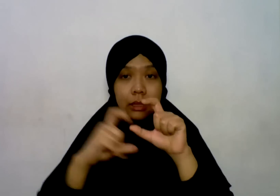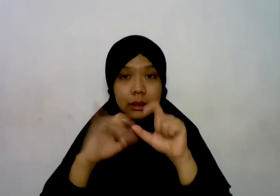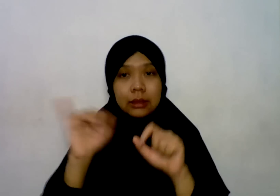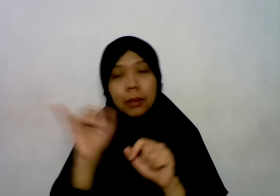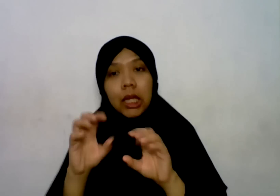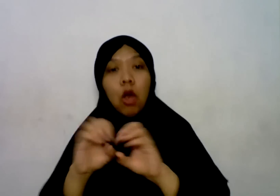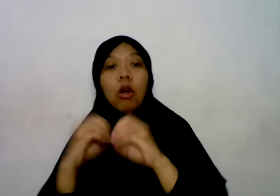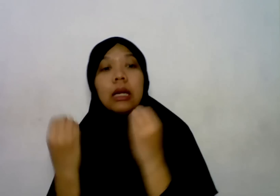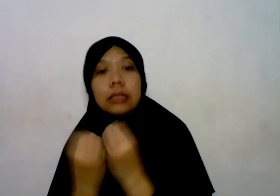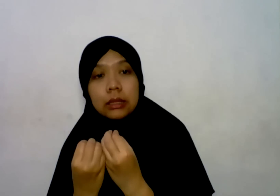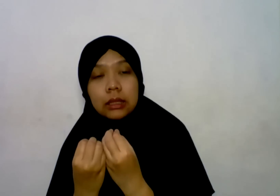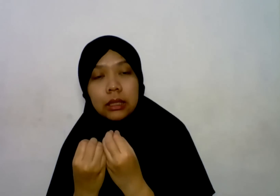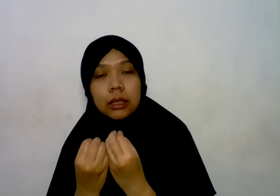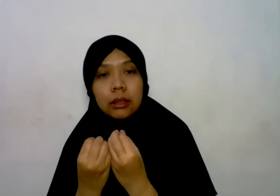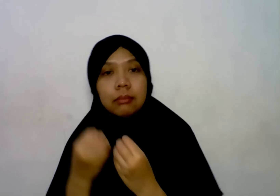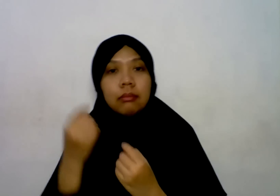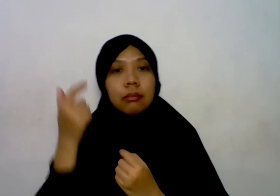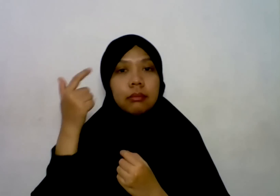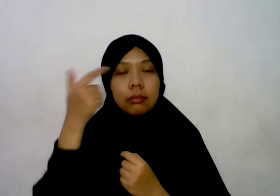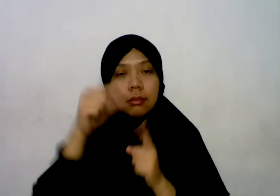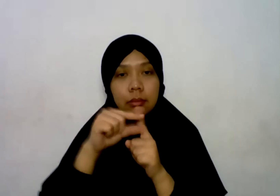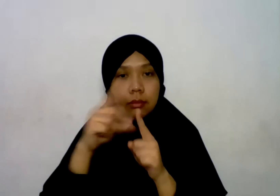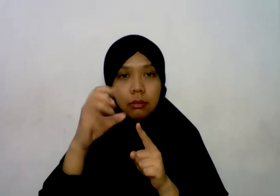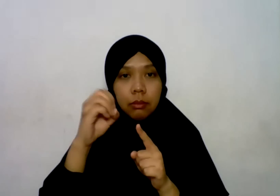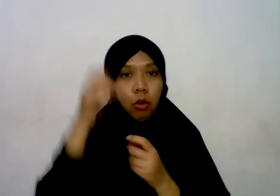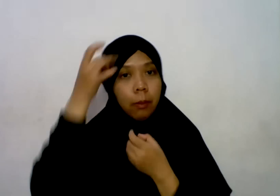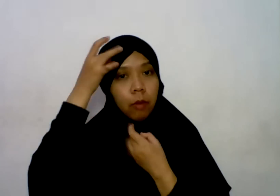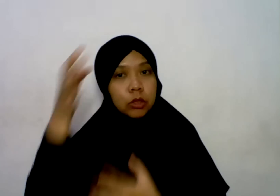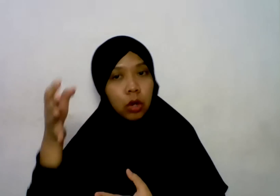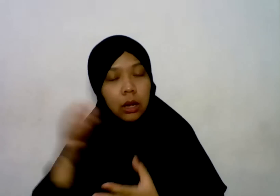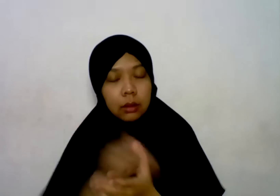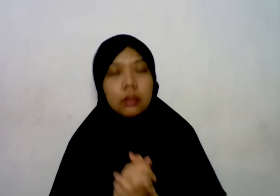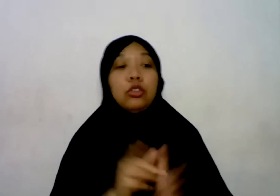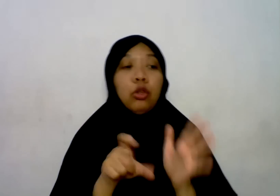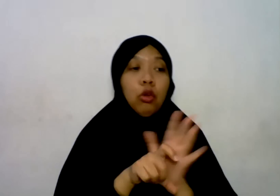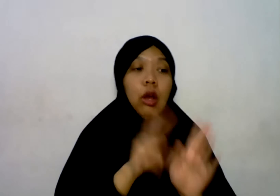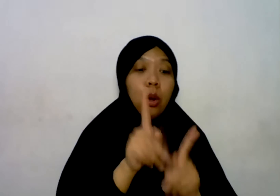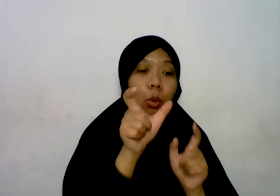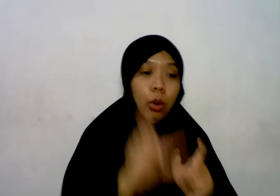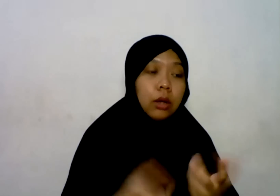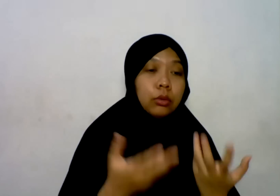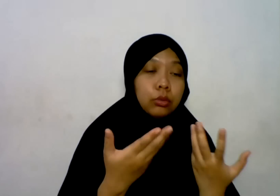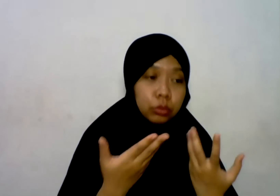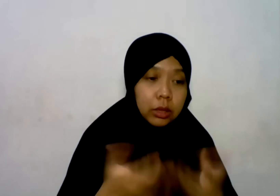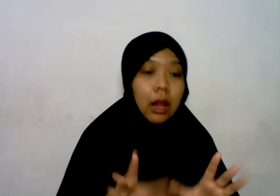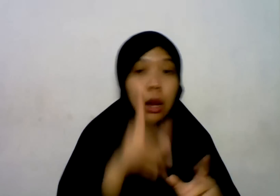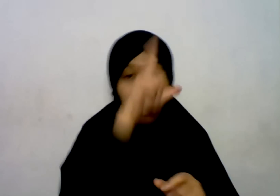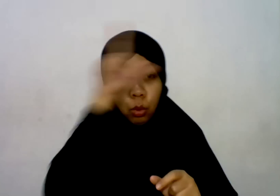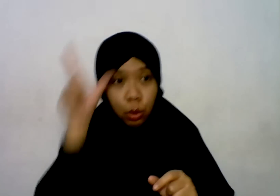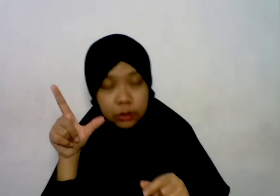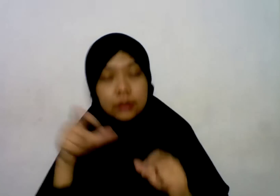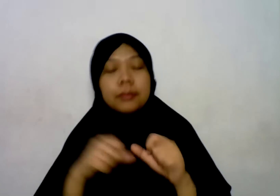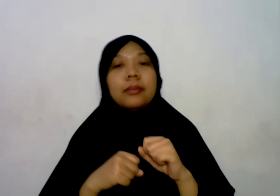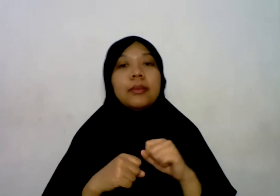and maybe architects or maybe doctors. So if someone graduates from the disability study program, which